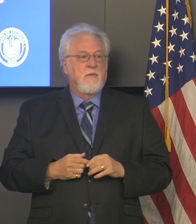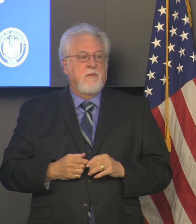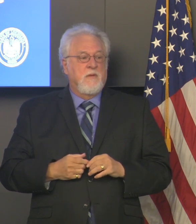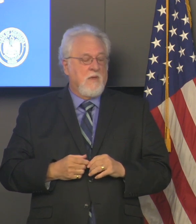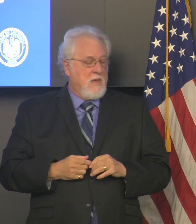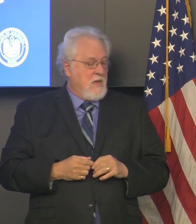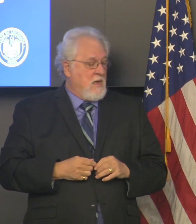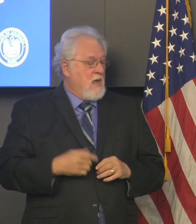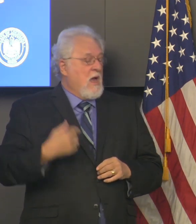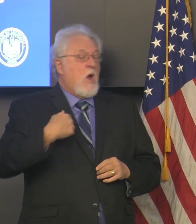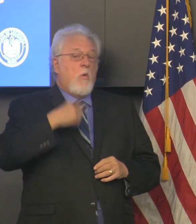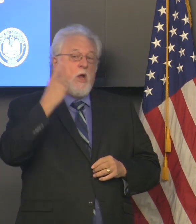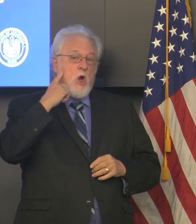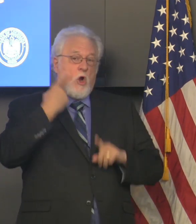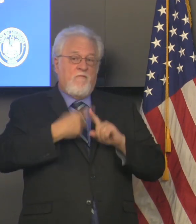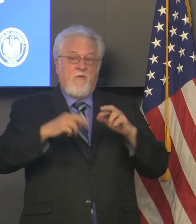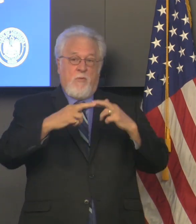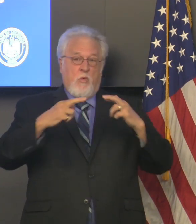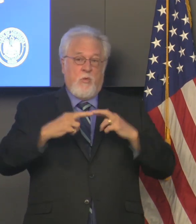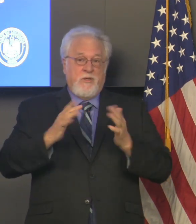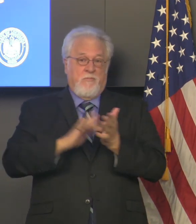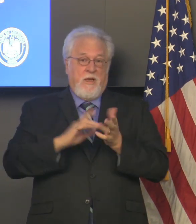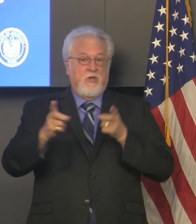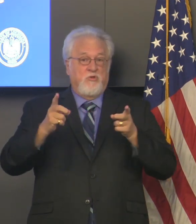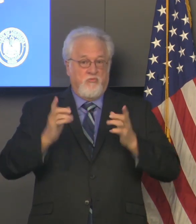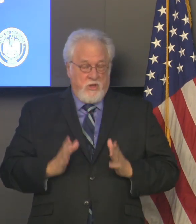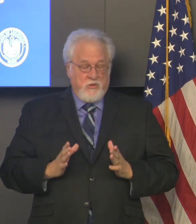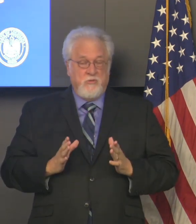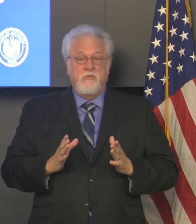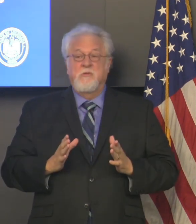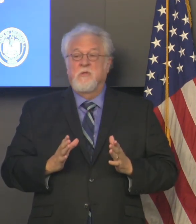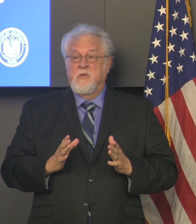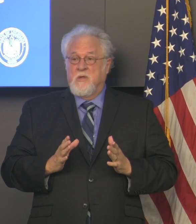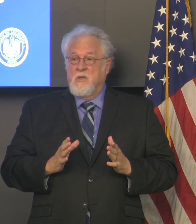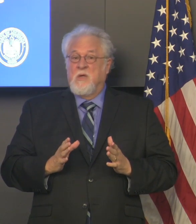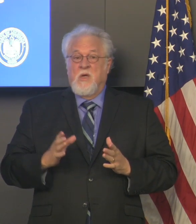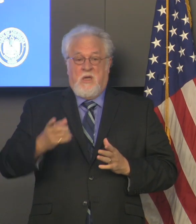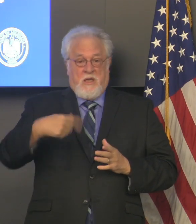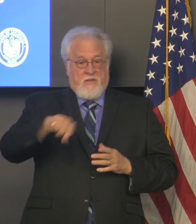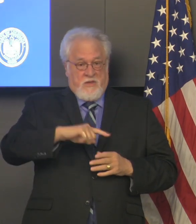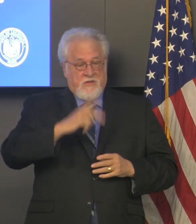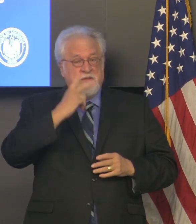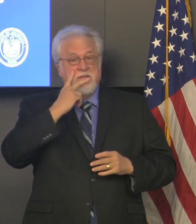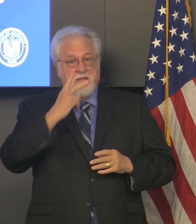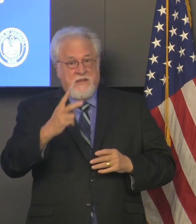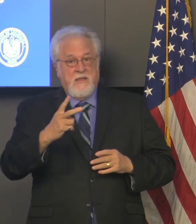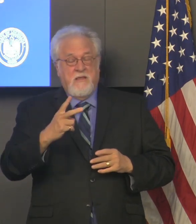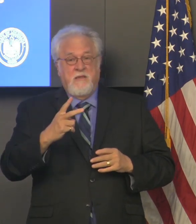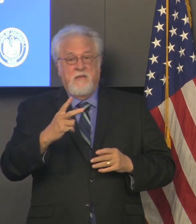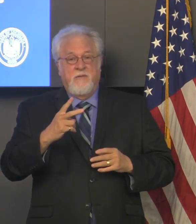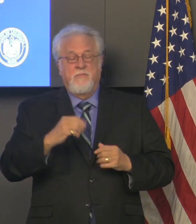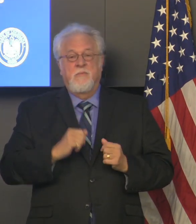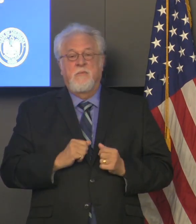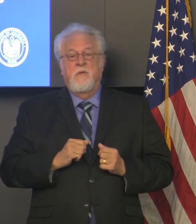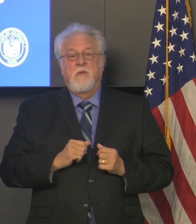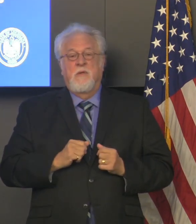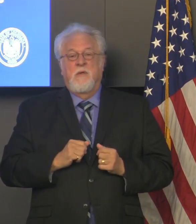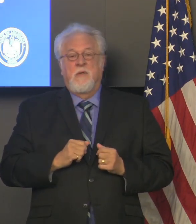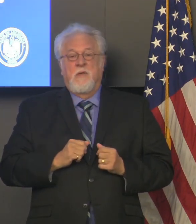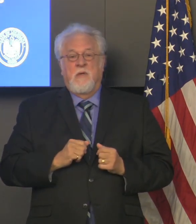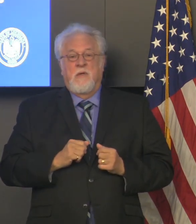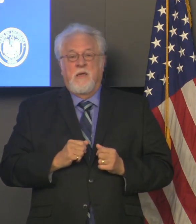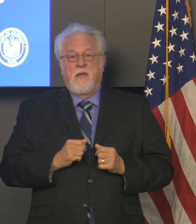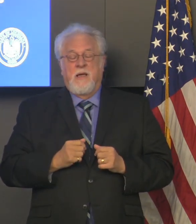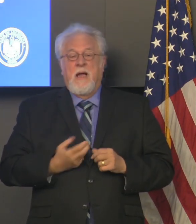We are hearing from our regional medical directors and others that they are seeing an increased adherence